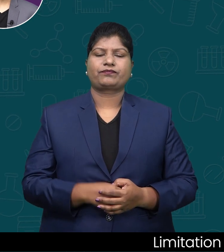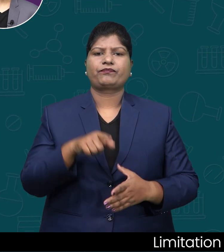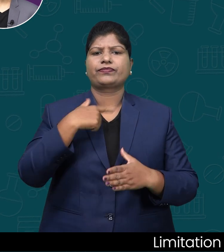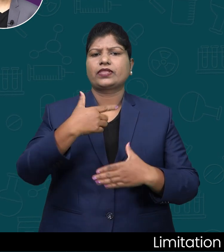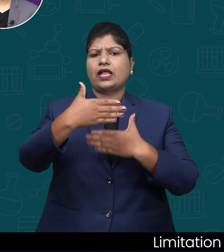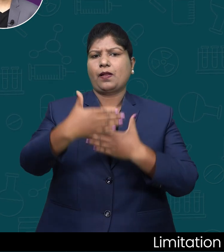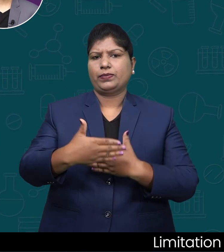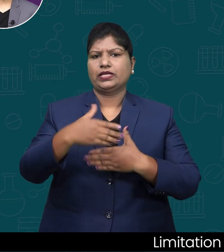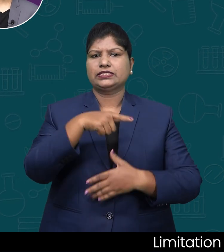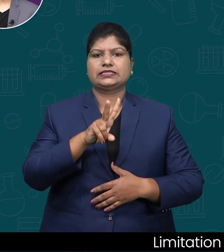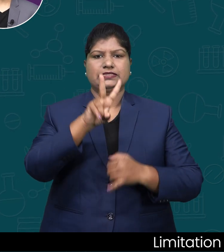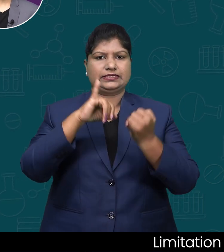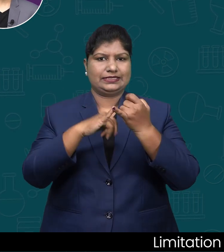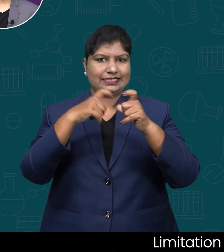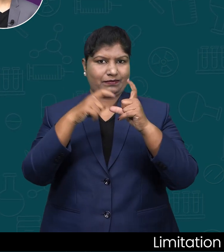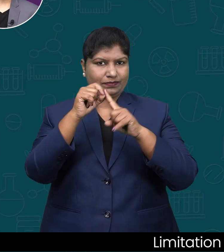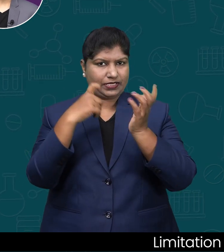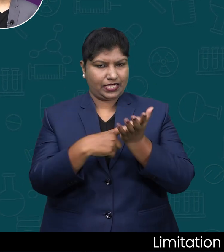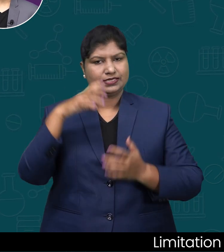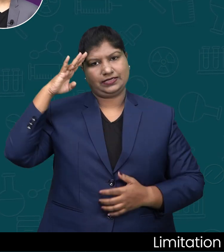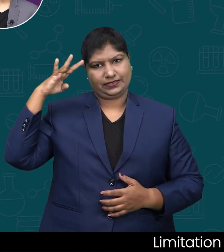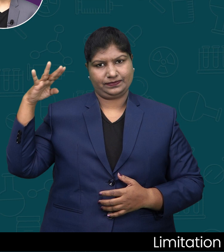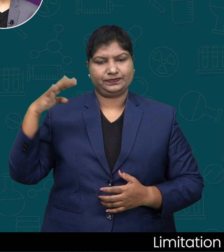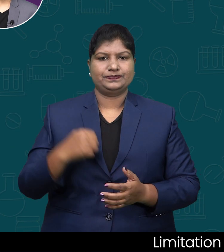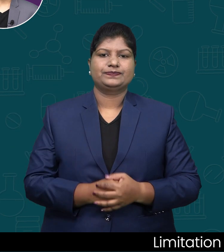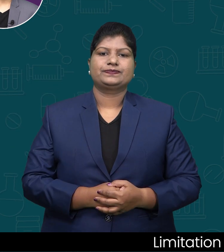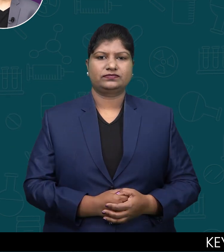limitation of VSEPR theory.